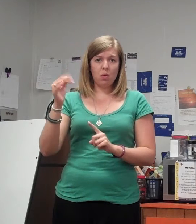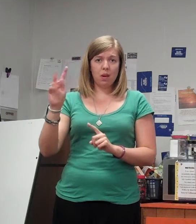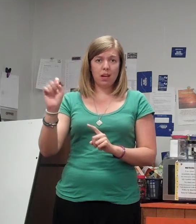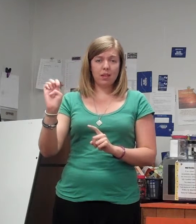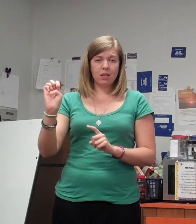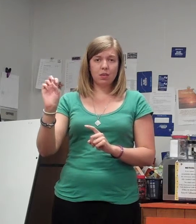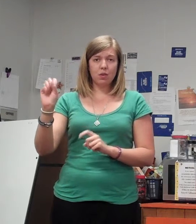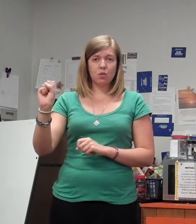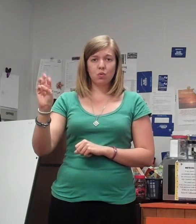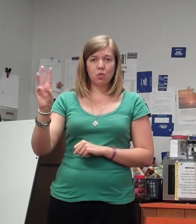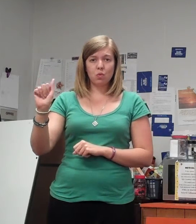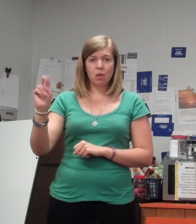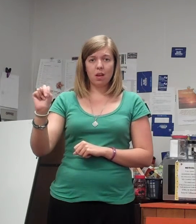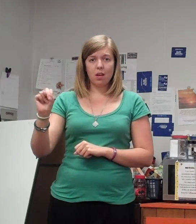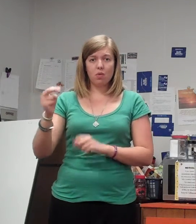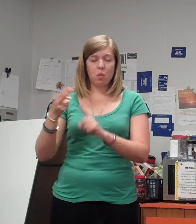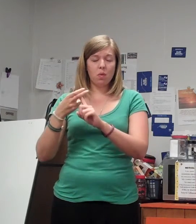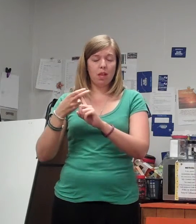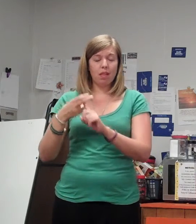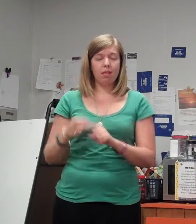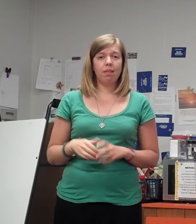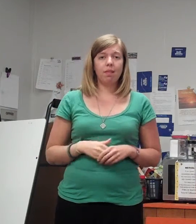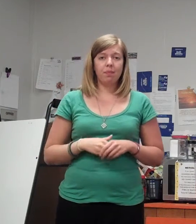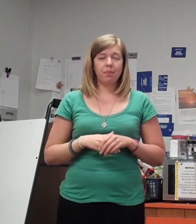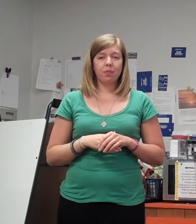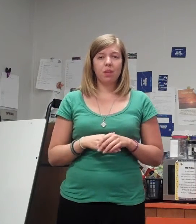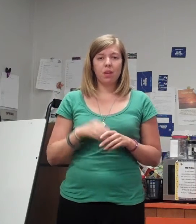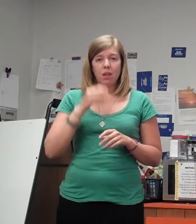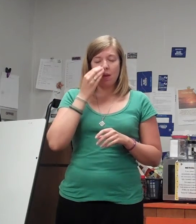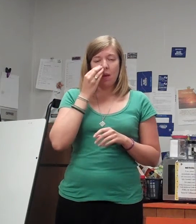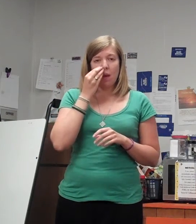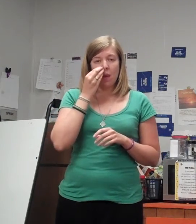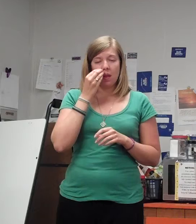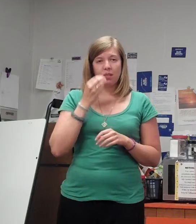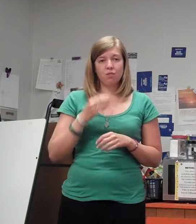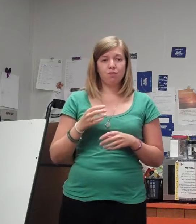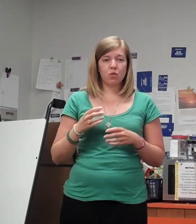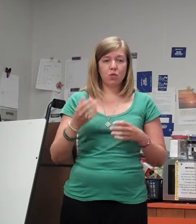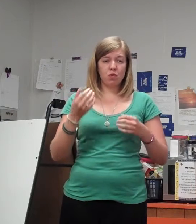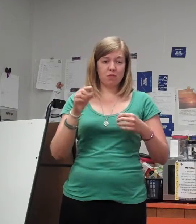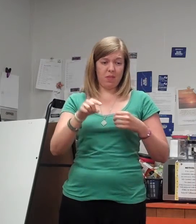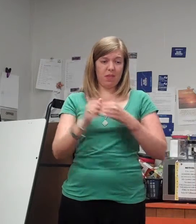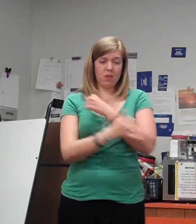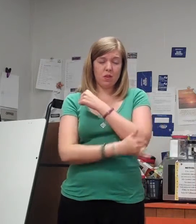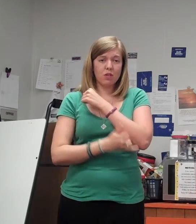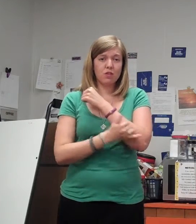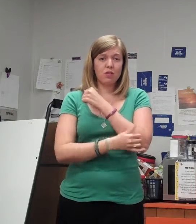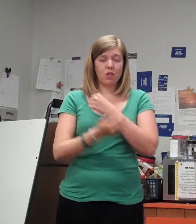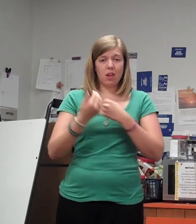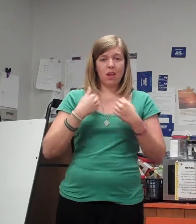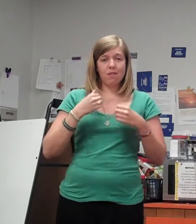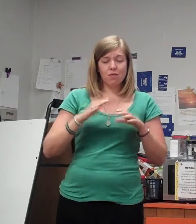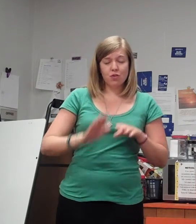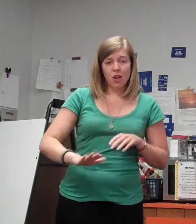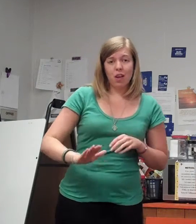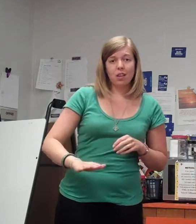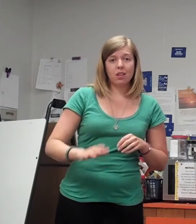of people, you get your child, and as you're making your way through the country and getting ready to leave, the majority of families have stayed at the White